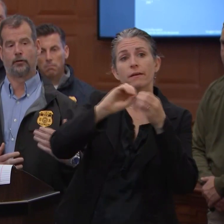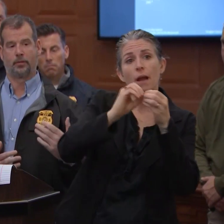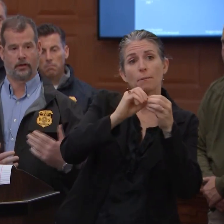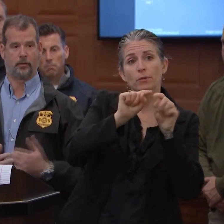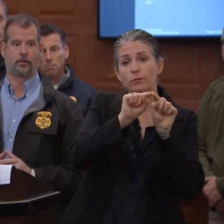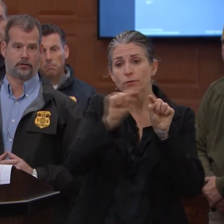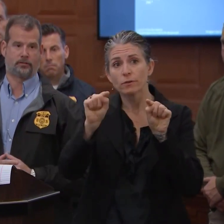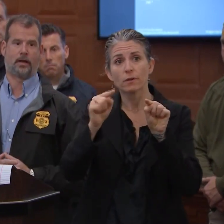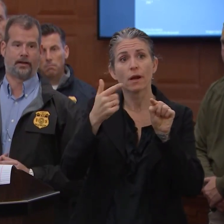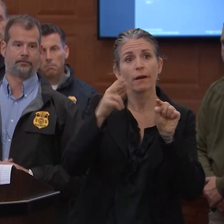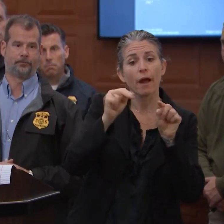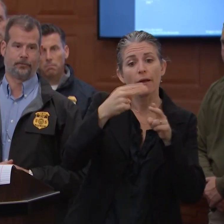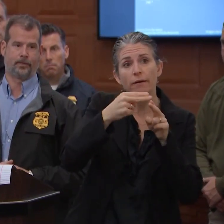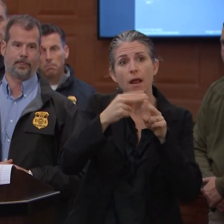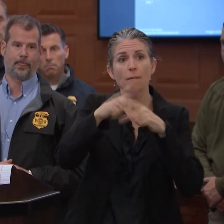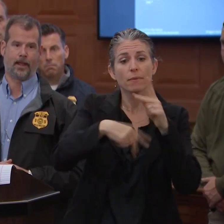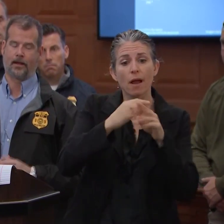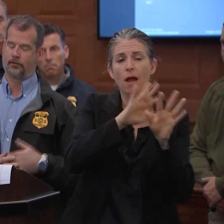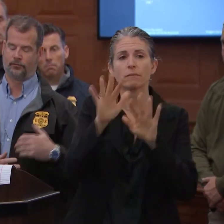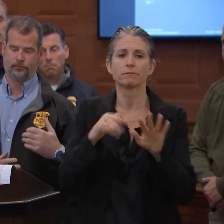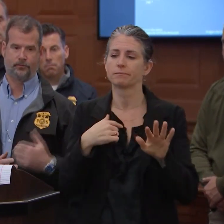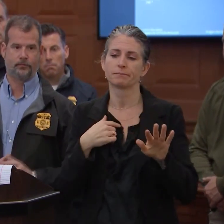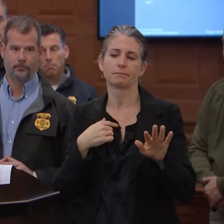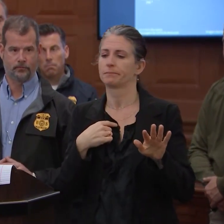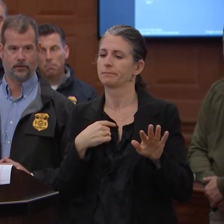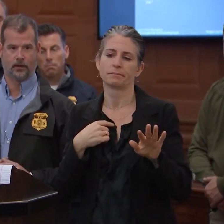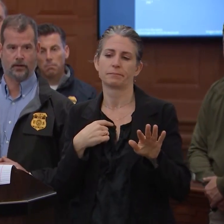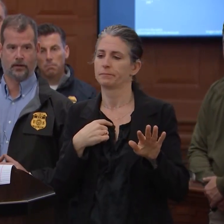they do appear to be purchased by him. It's